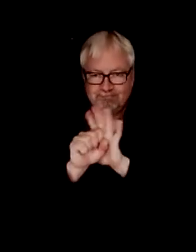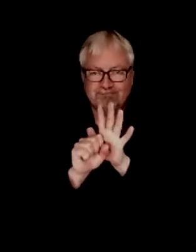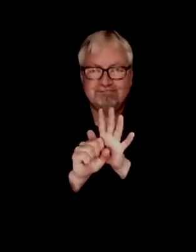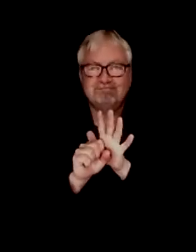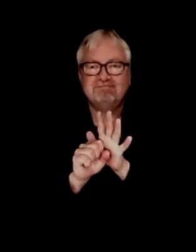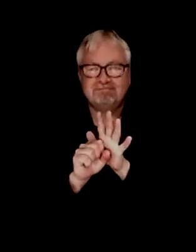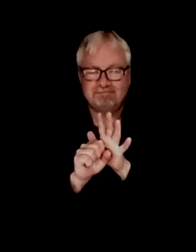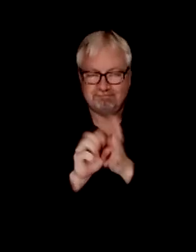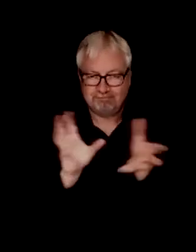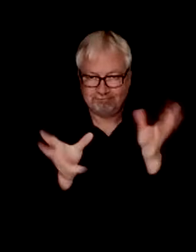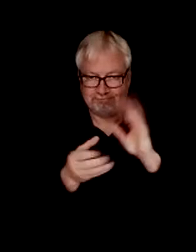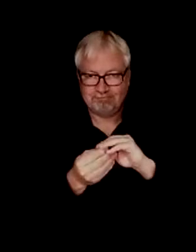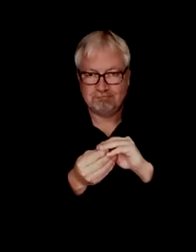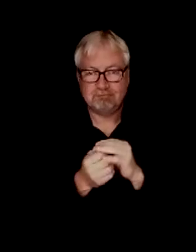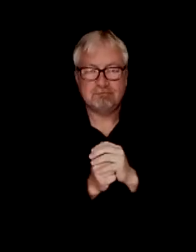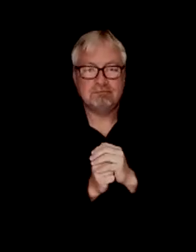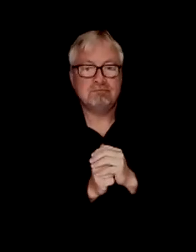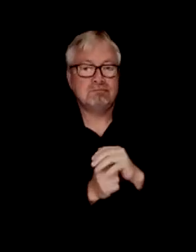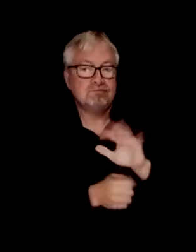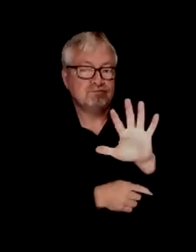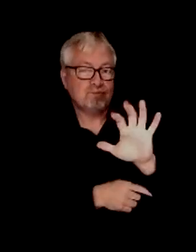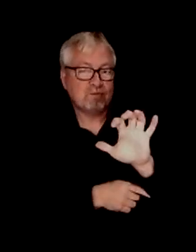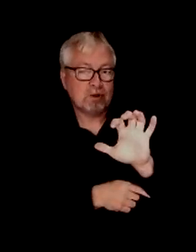of 562,420